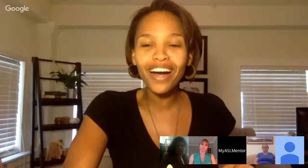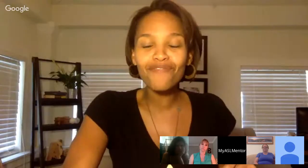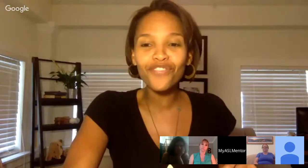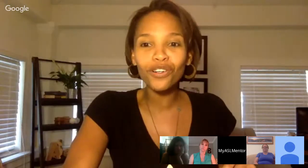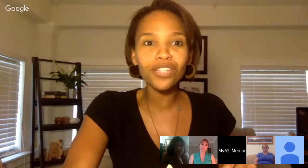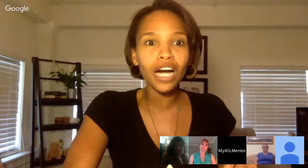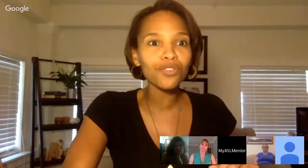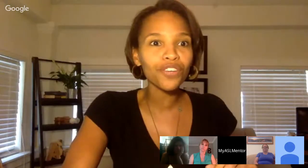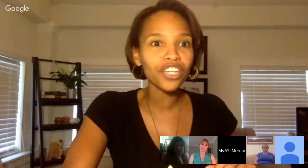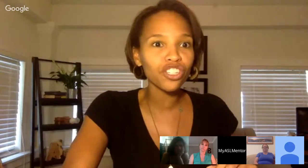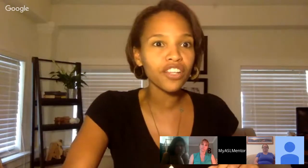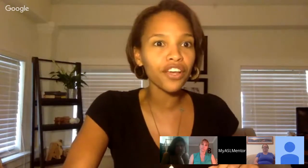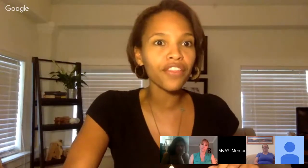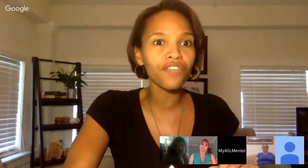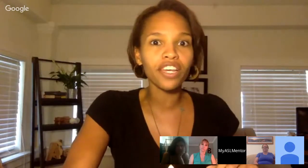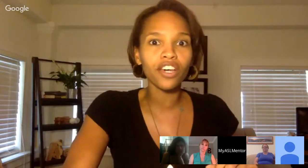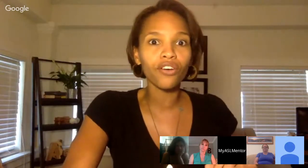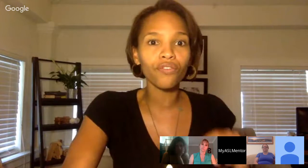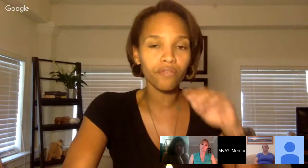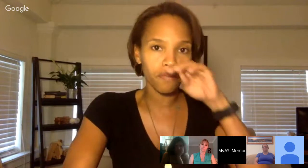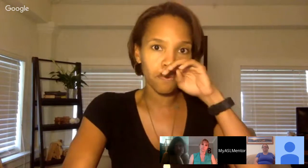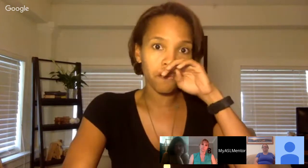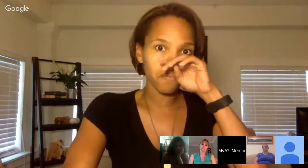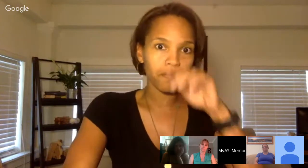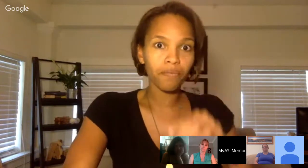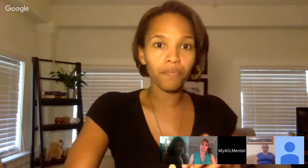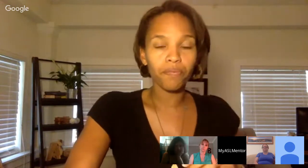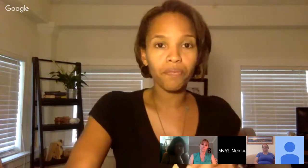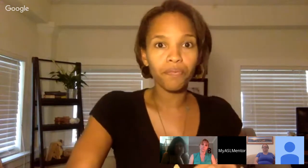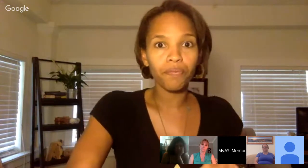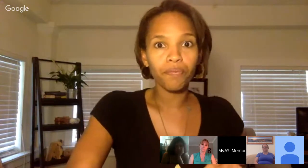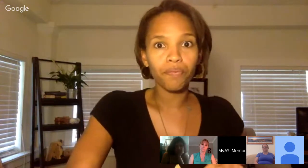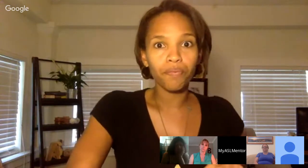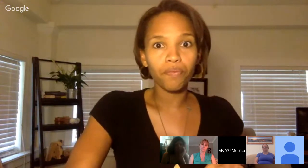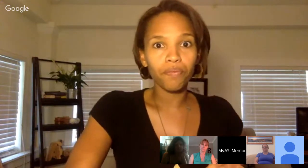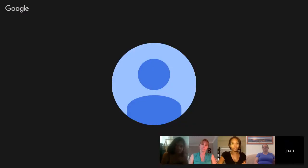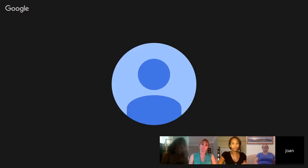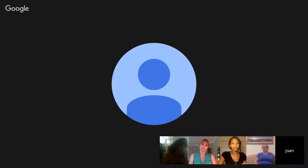was your first observation in the video?